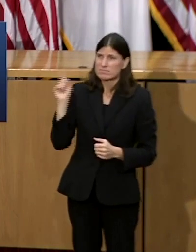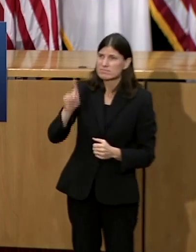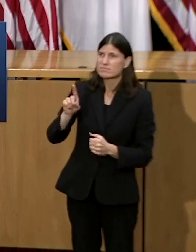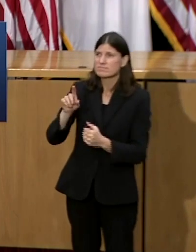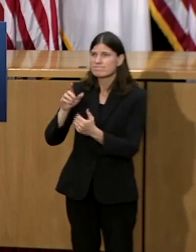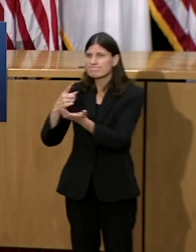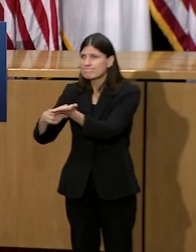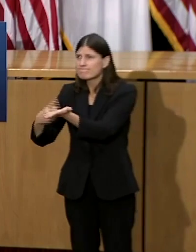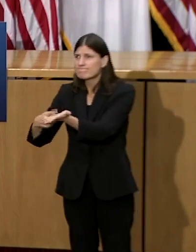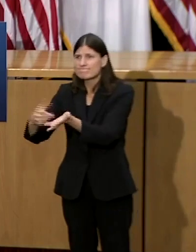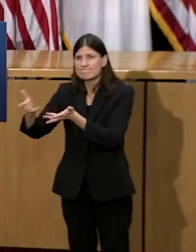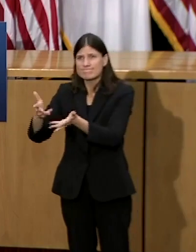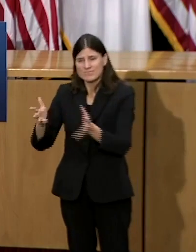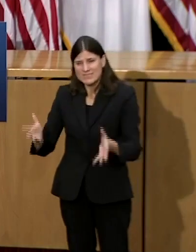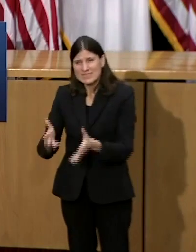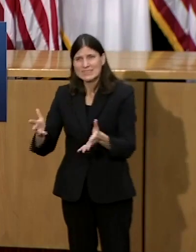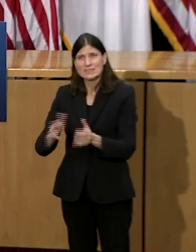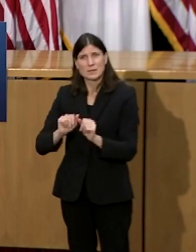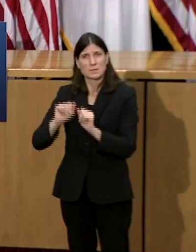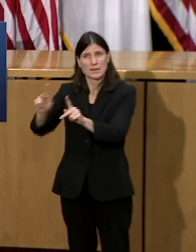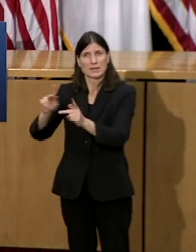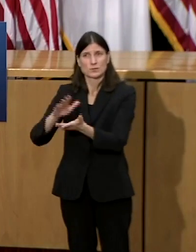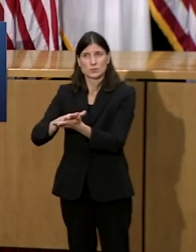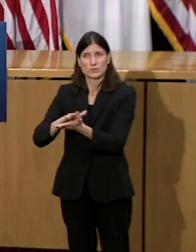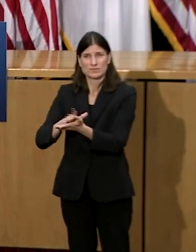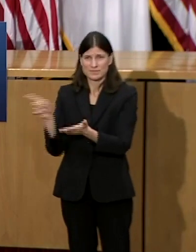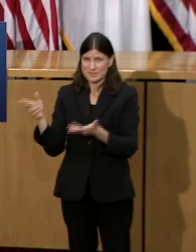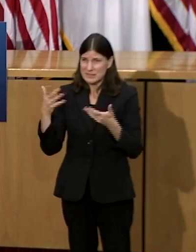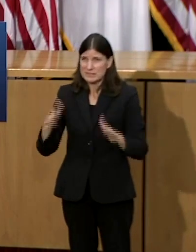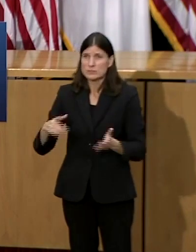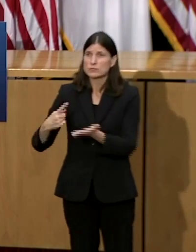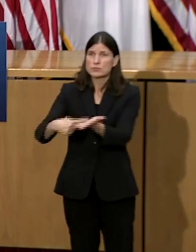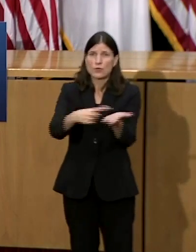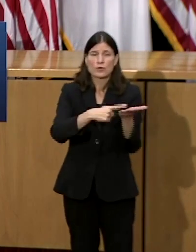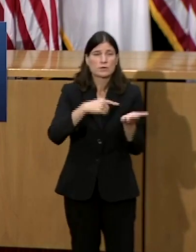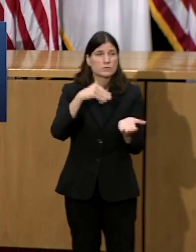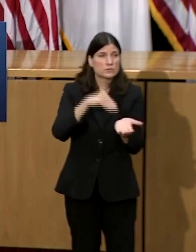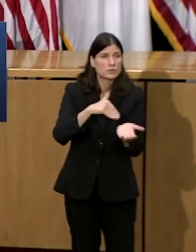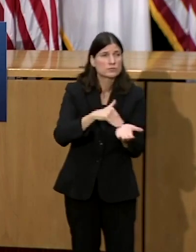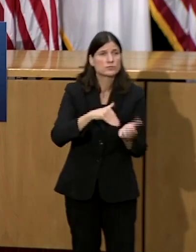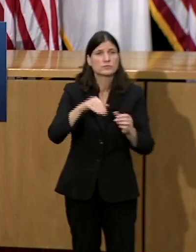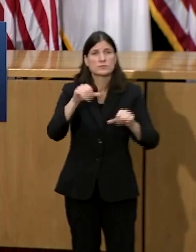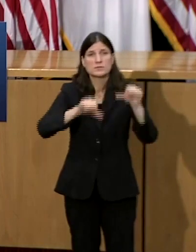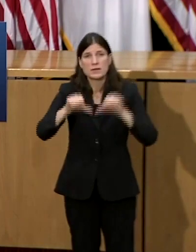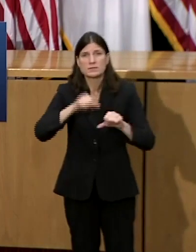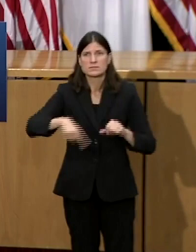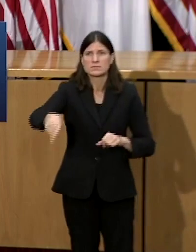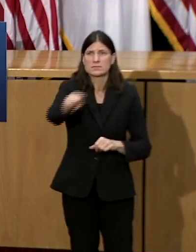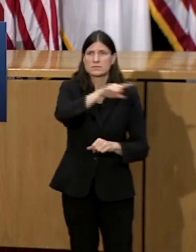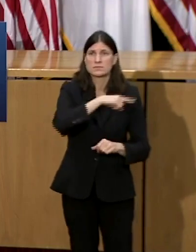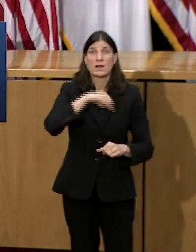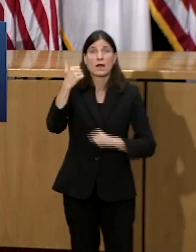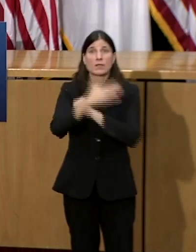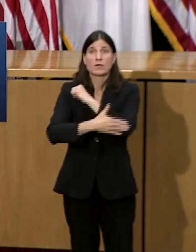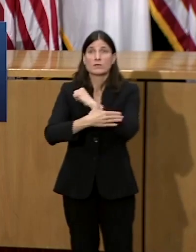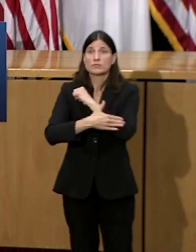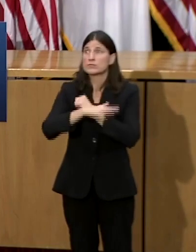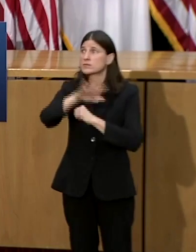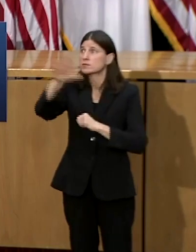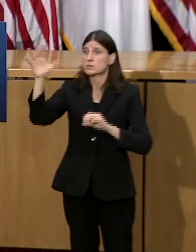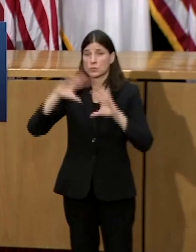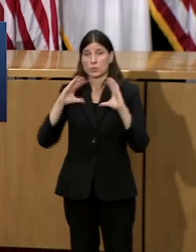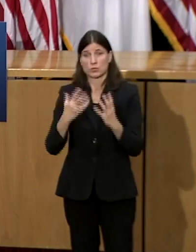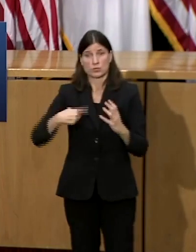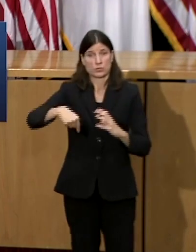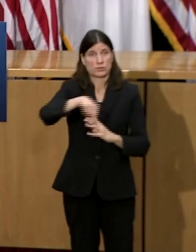both across the world, across the country, and even here in Massachusetts is we need to try to get our kids back to school to the greatest extent possible.